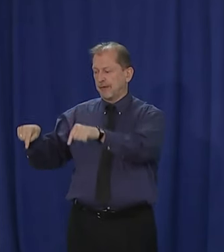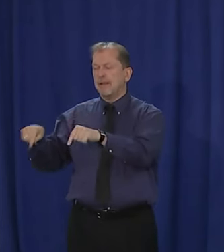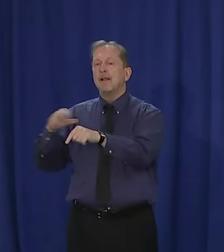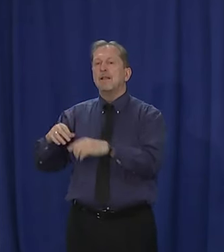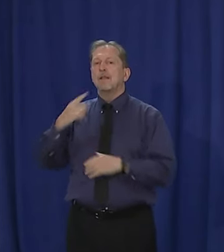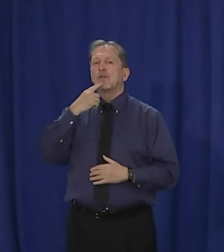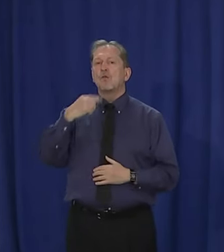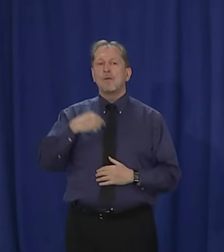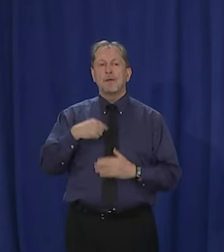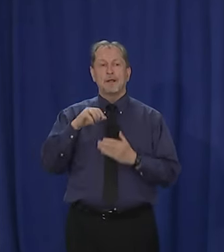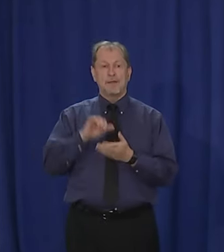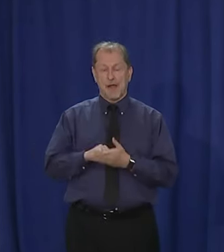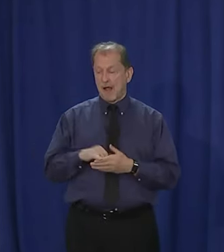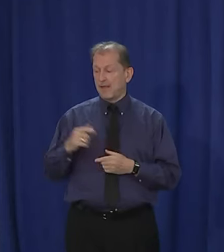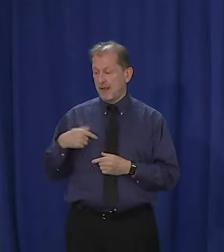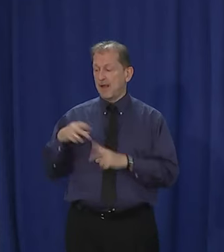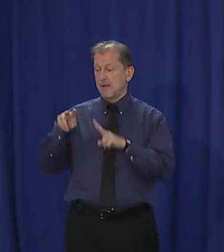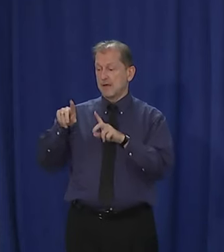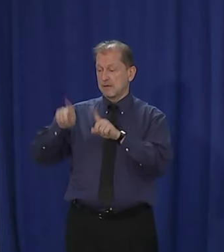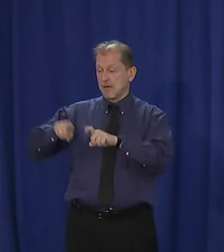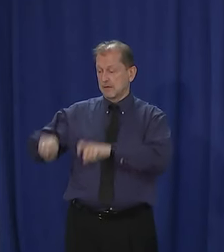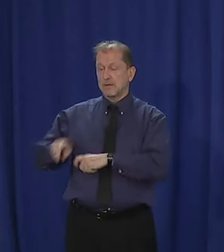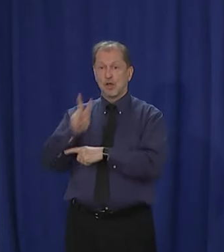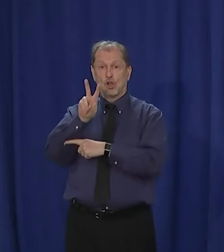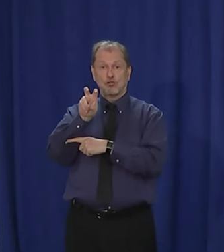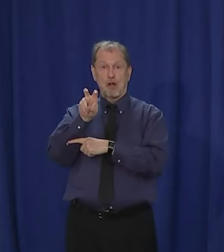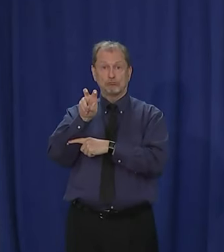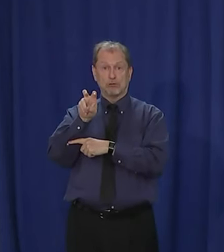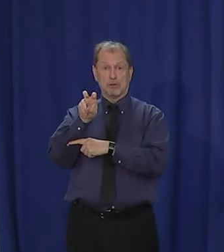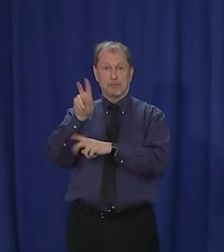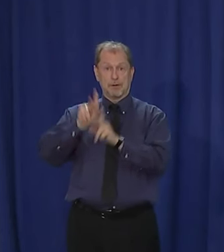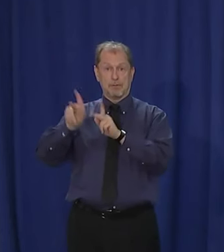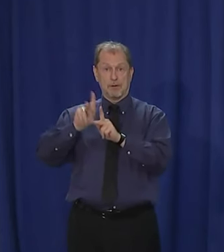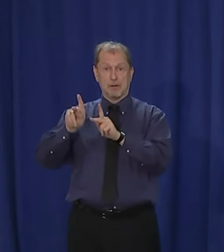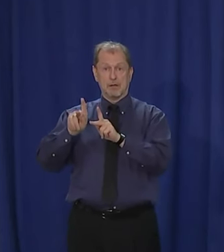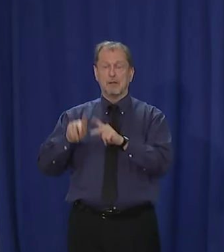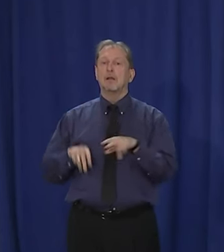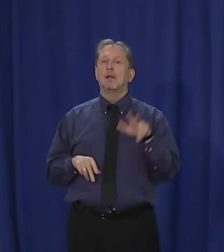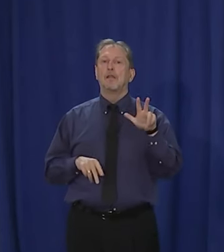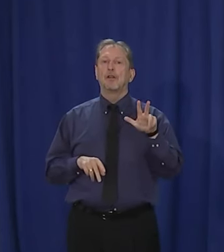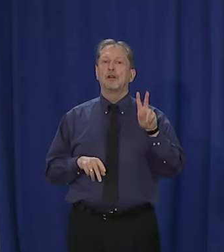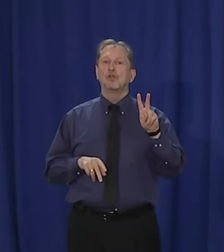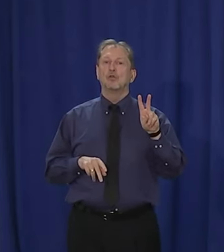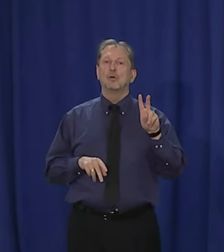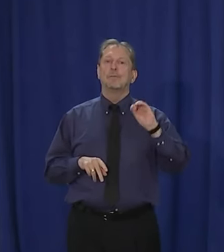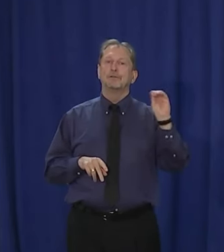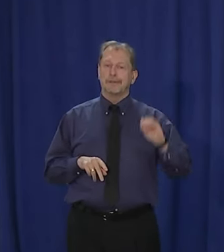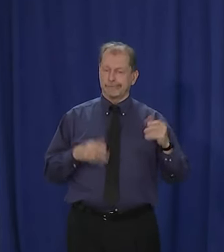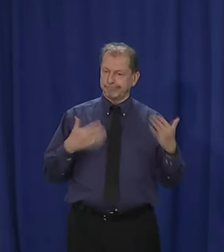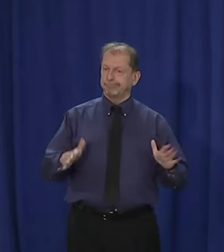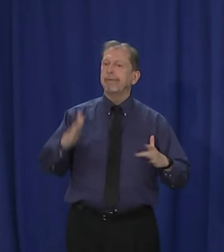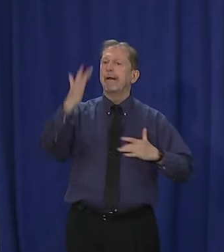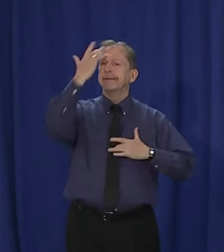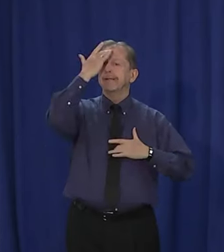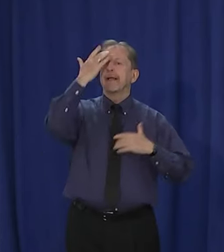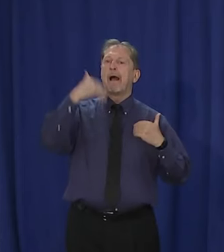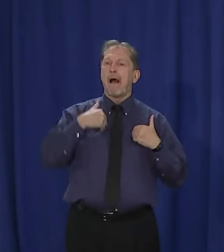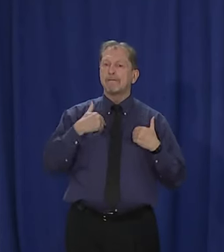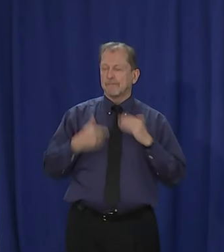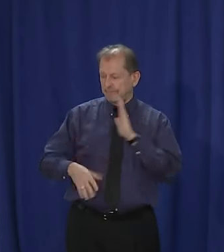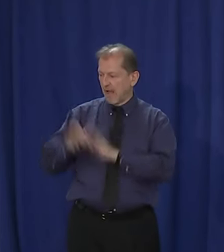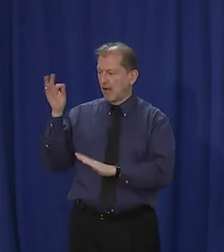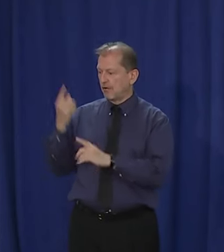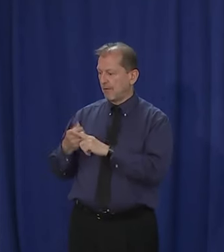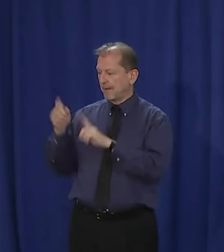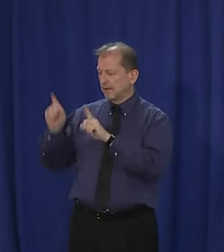that of the 200 that they tested, 32% have become positive, have tested positive. And that tells you what's